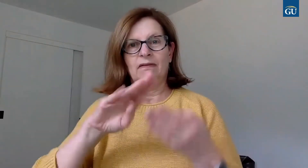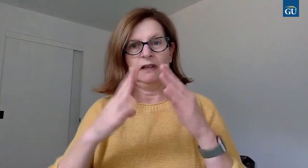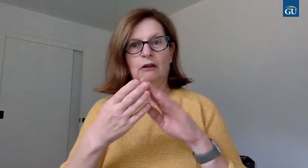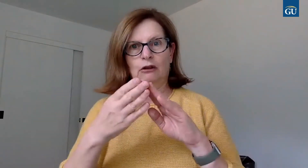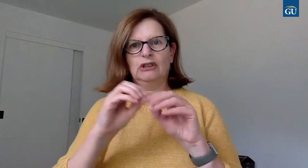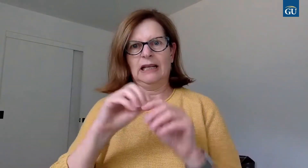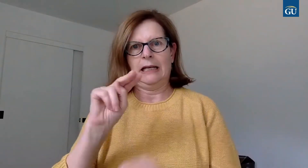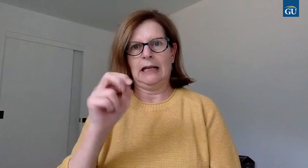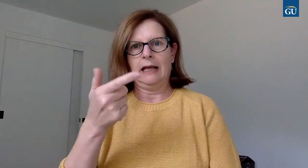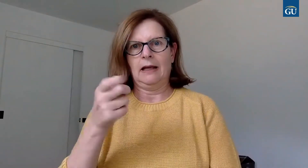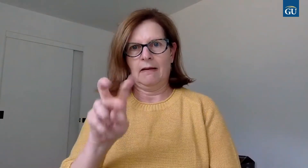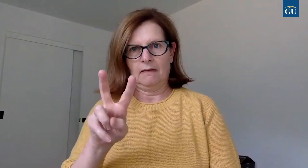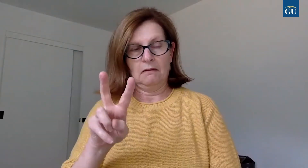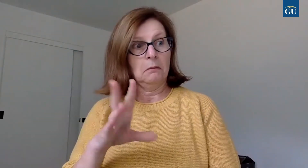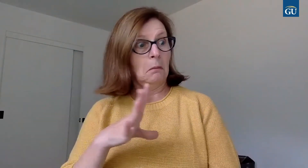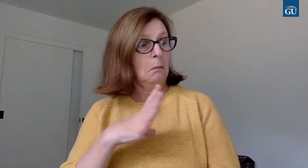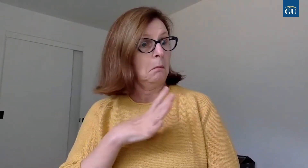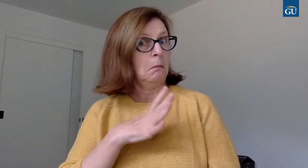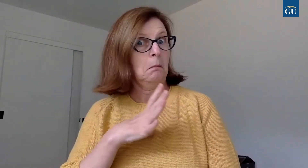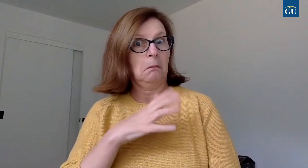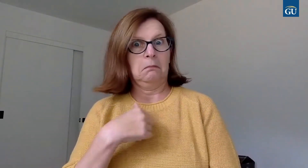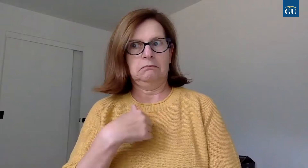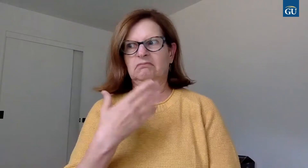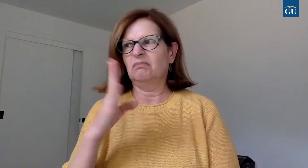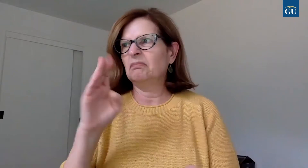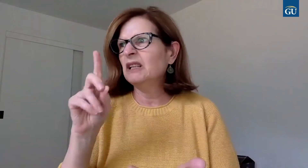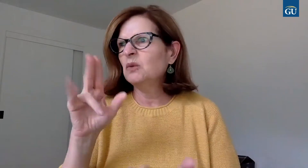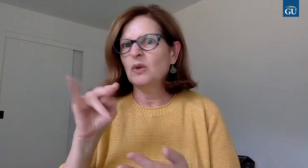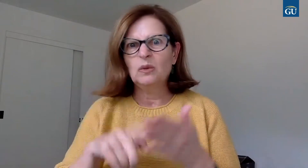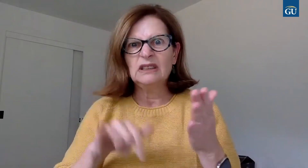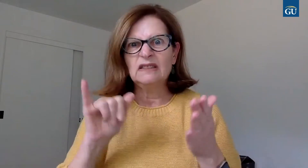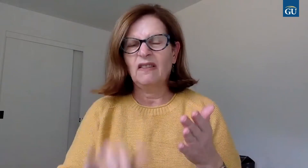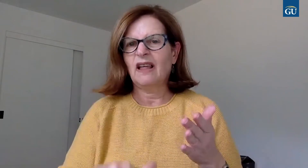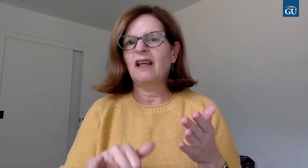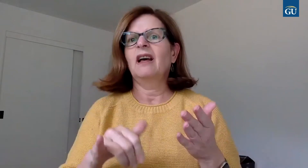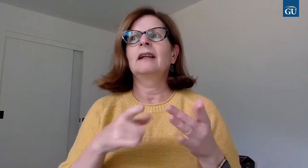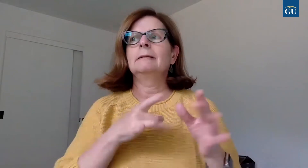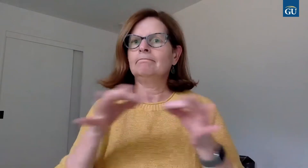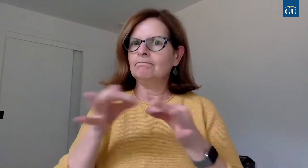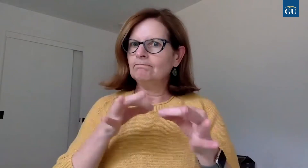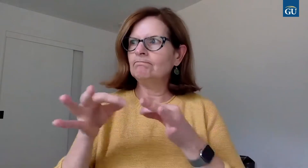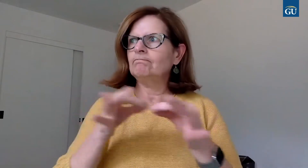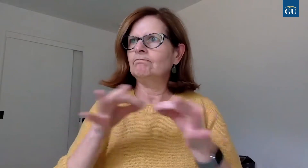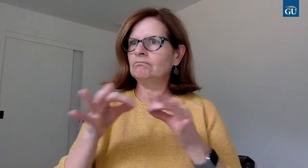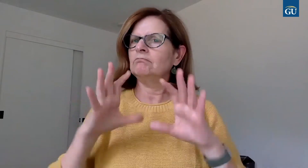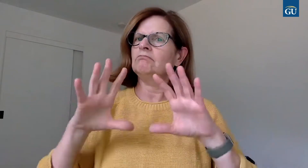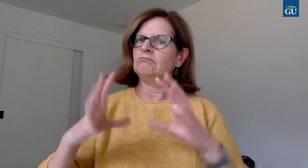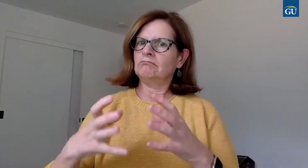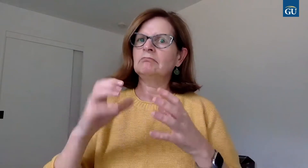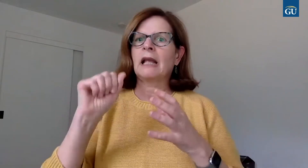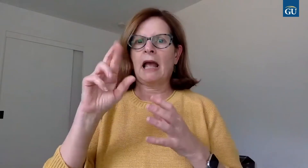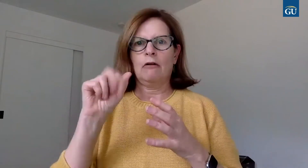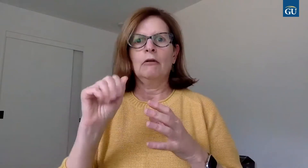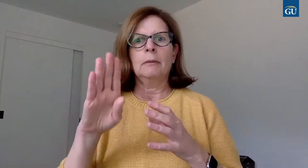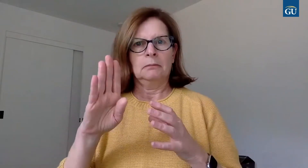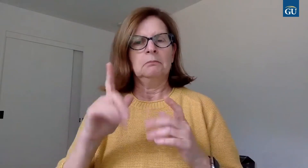village in the Negev. I thought to myself, okay. I found out it was an area where Arabs lived depending on the